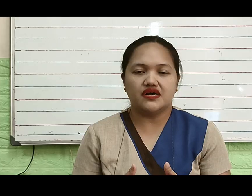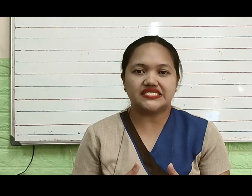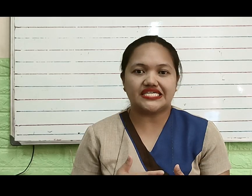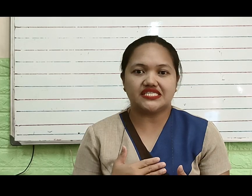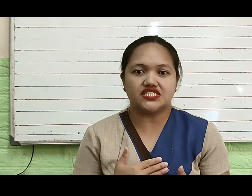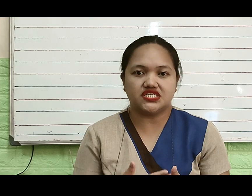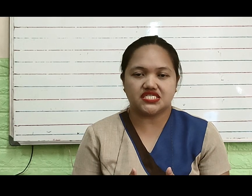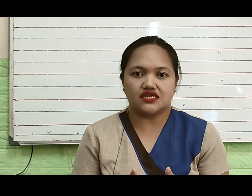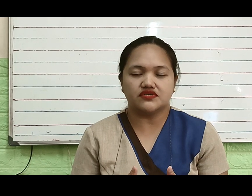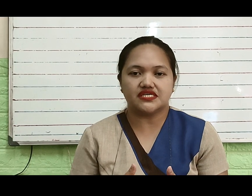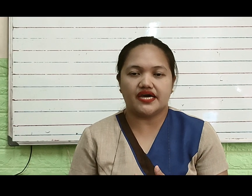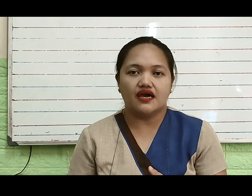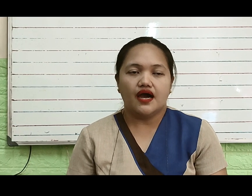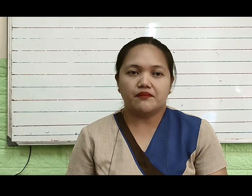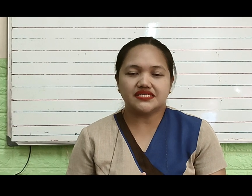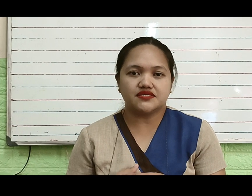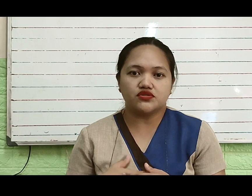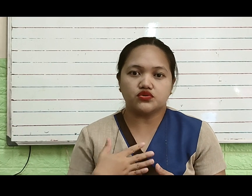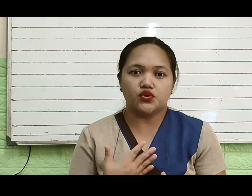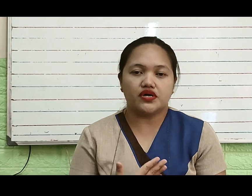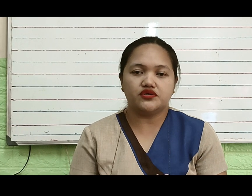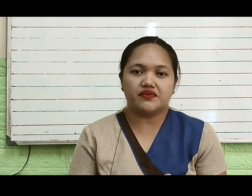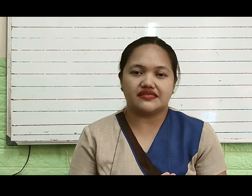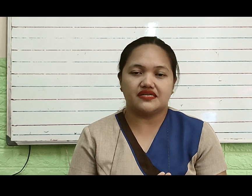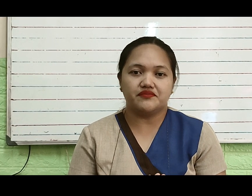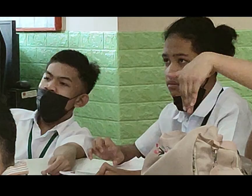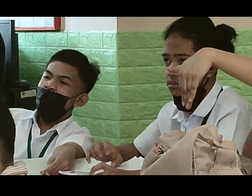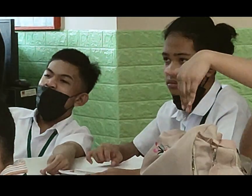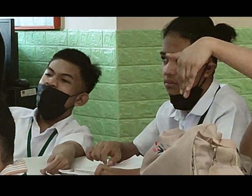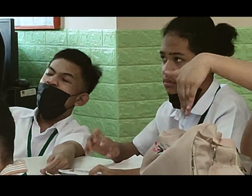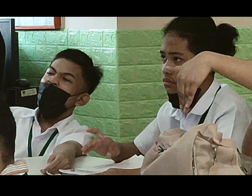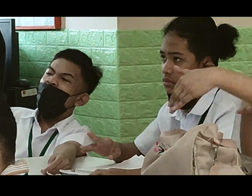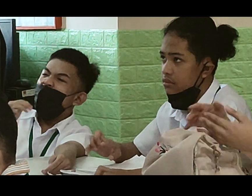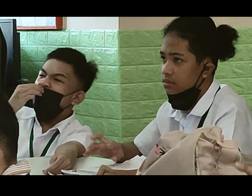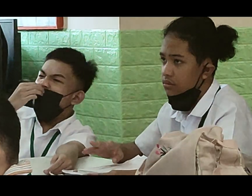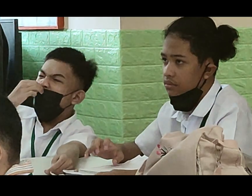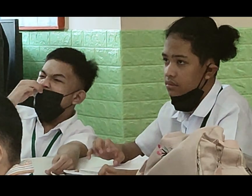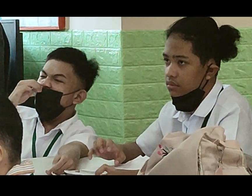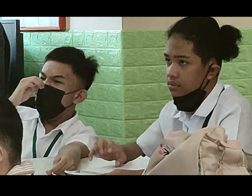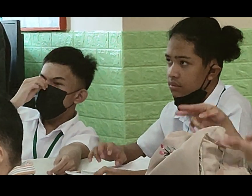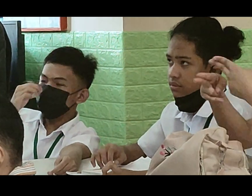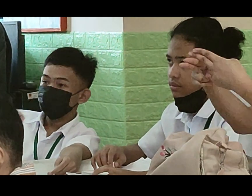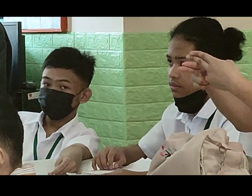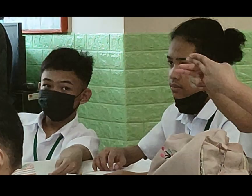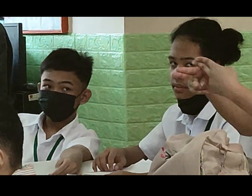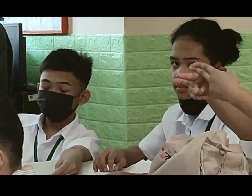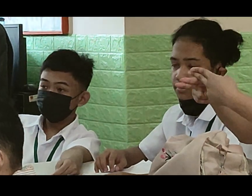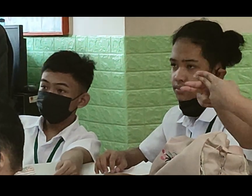mga strategies na kung saan mas matutulungan yung bata na maintindihan yung lesson. First, I use sign language. Yun kasi